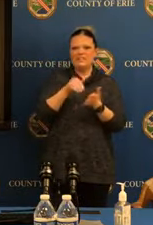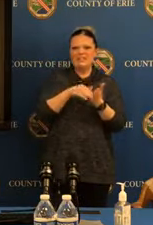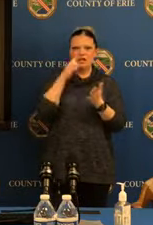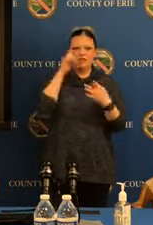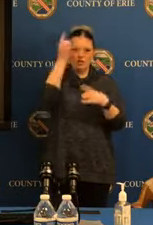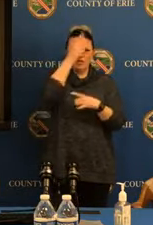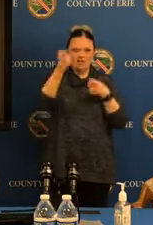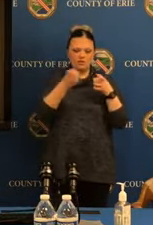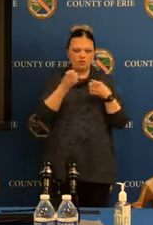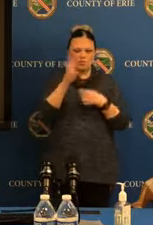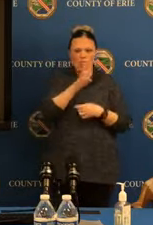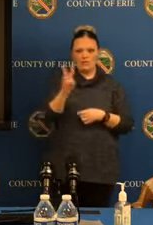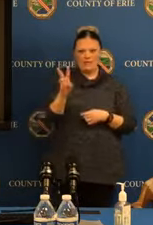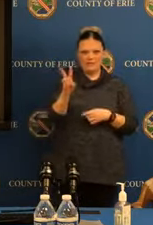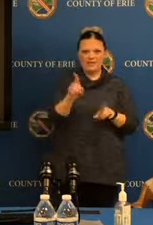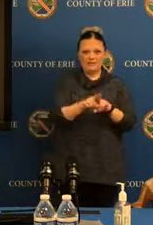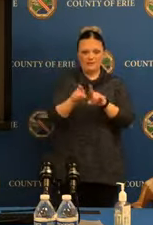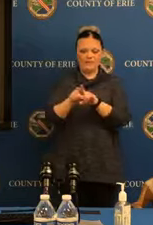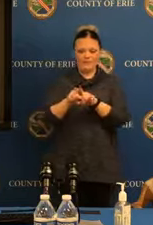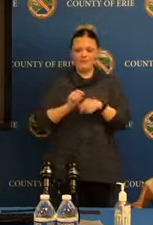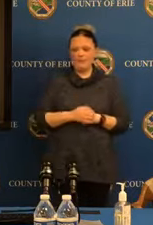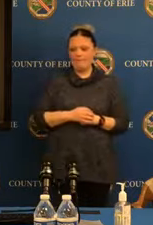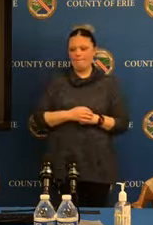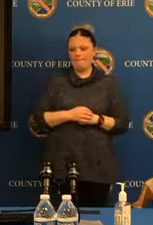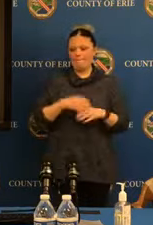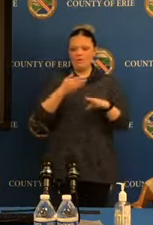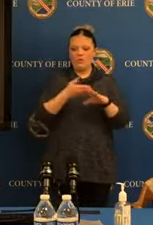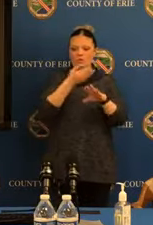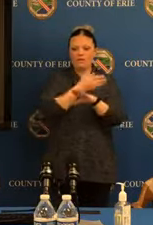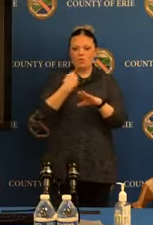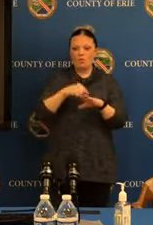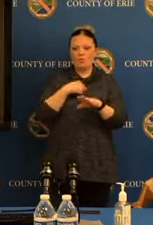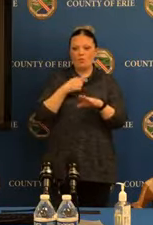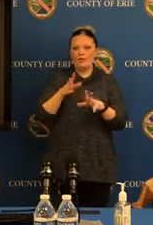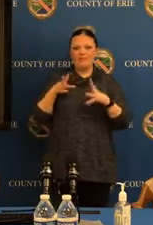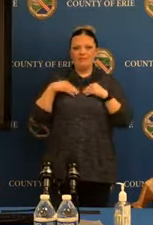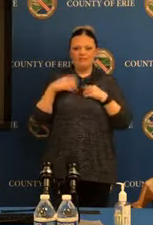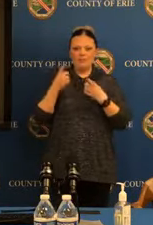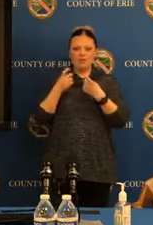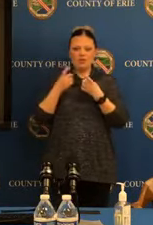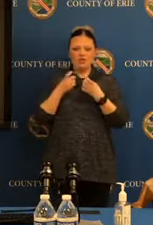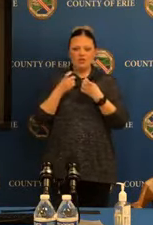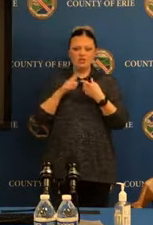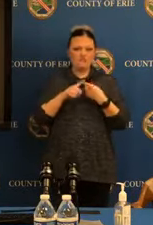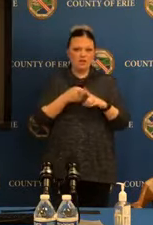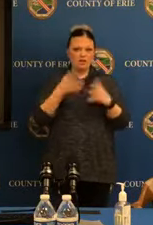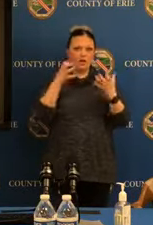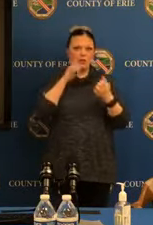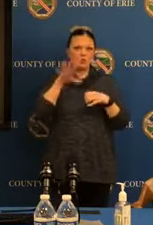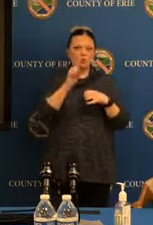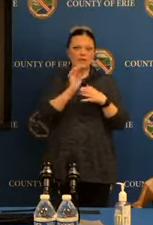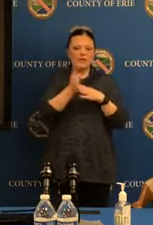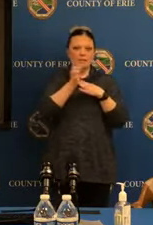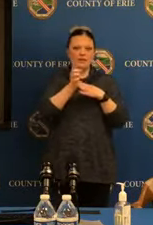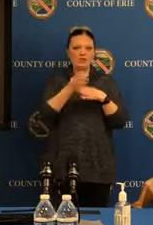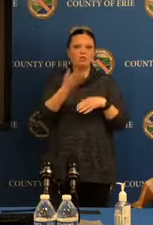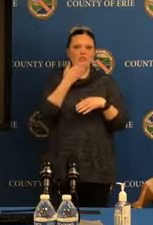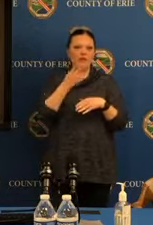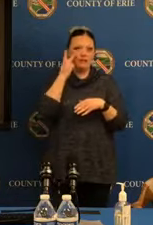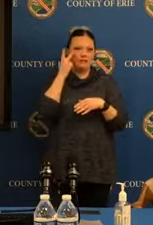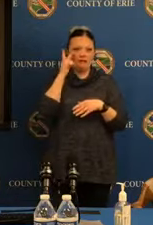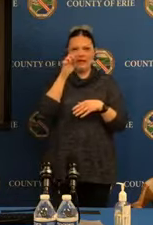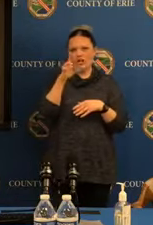Disease Control website as well. Before we take questions, friends, I want to take a minute and thank Kendra